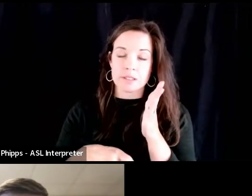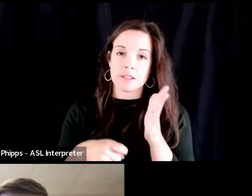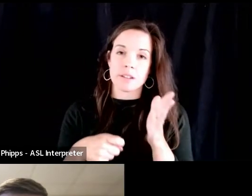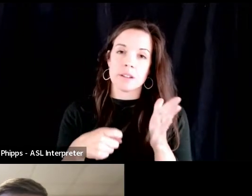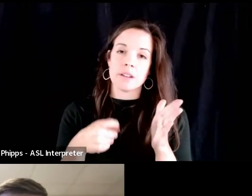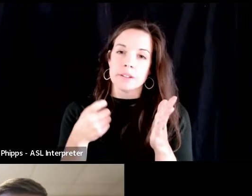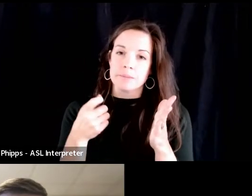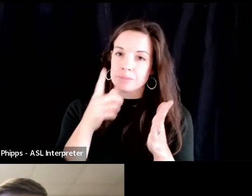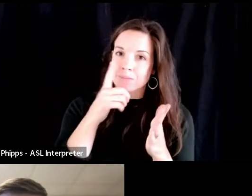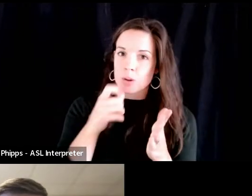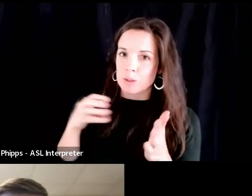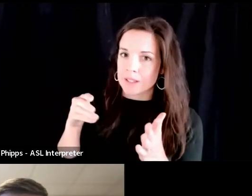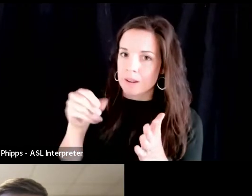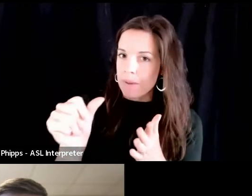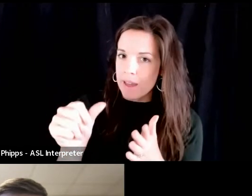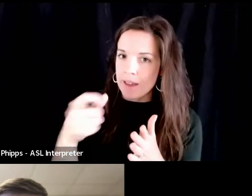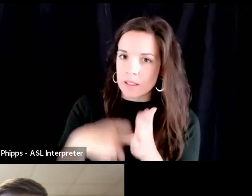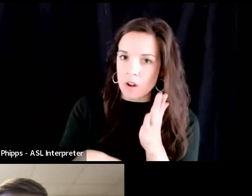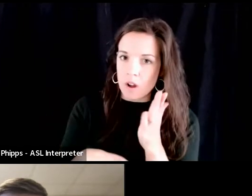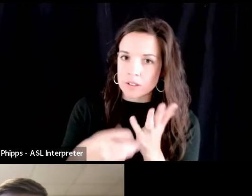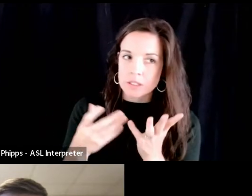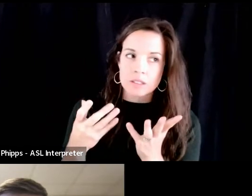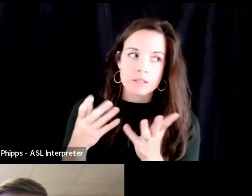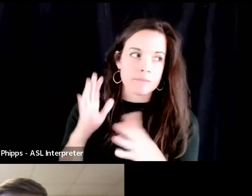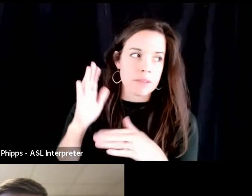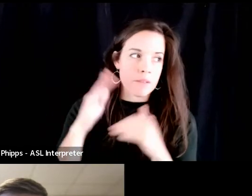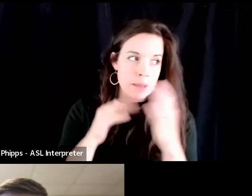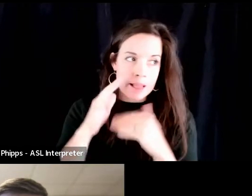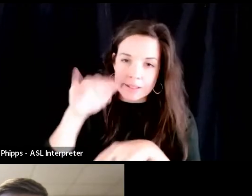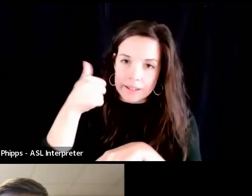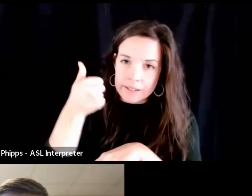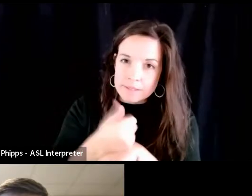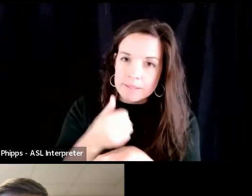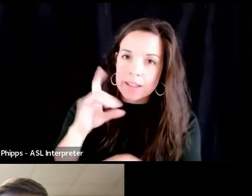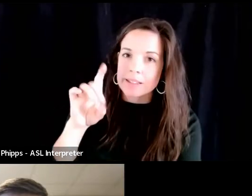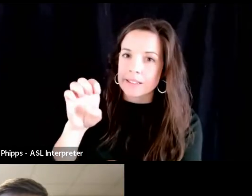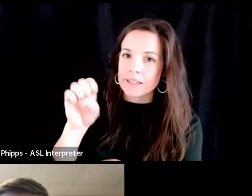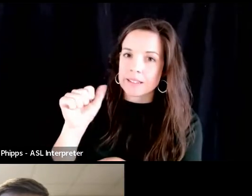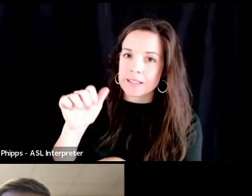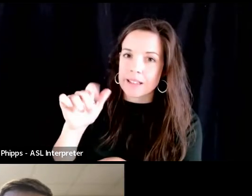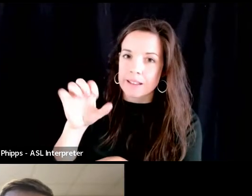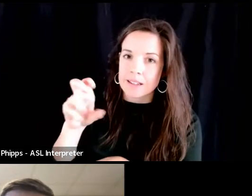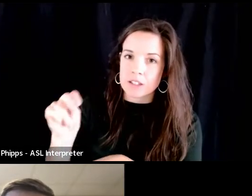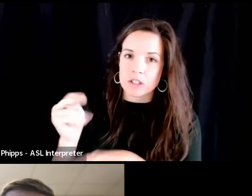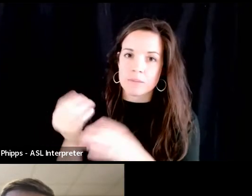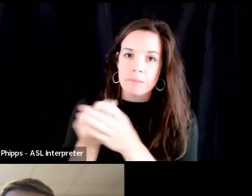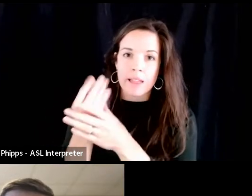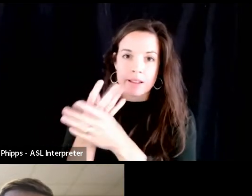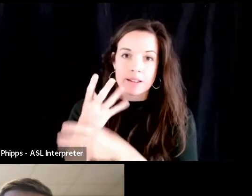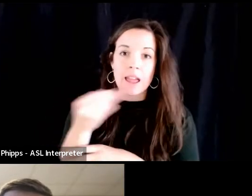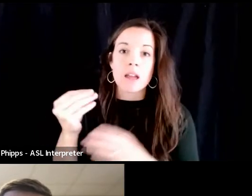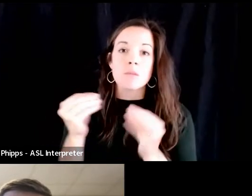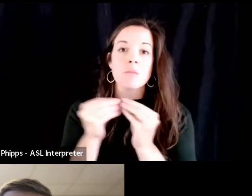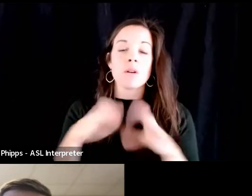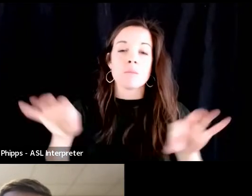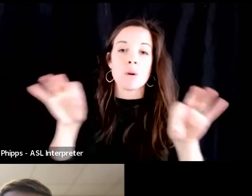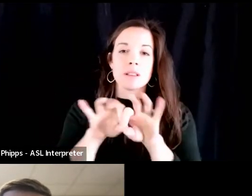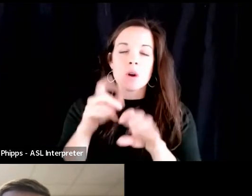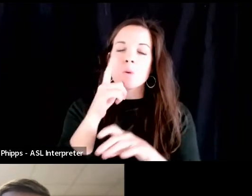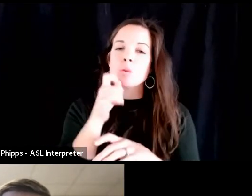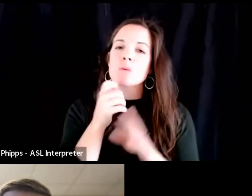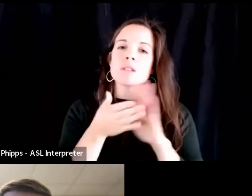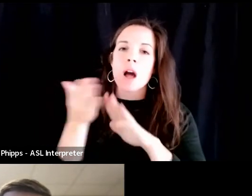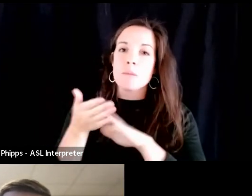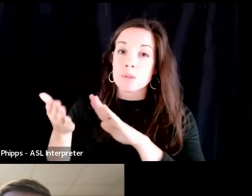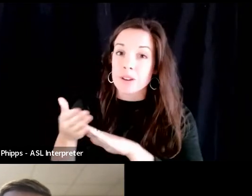because who's going to pay the cost of building the desalination plant and perhaps more importantly, of operating the desalination